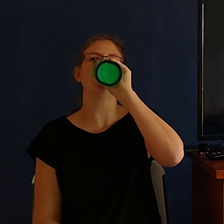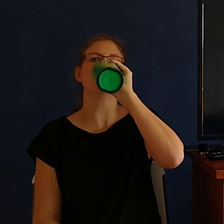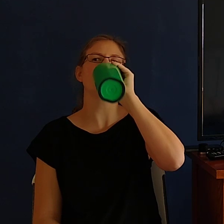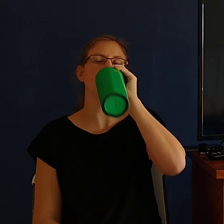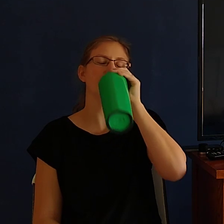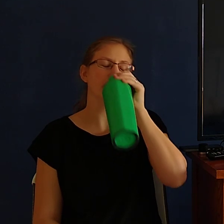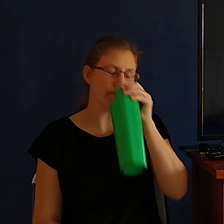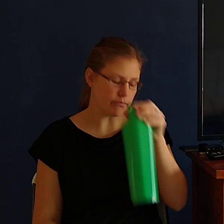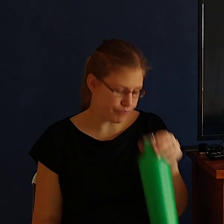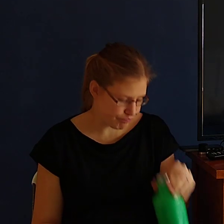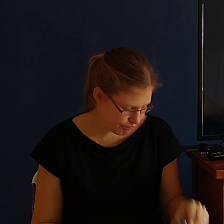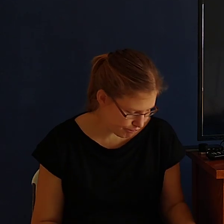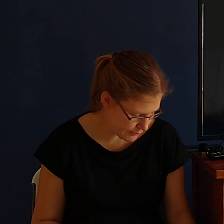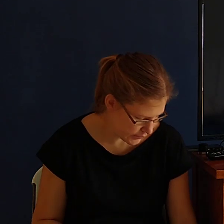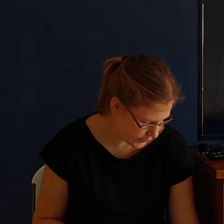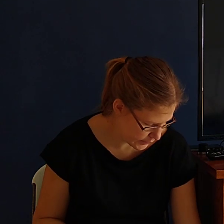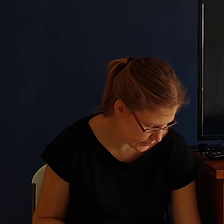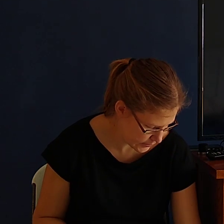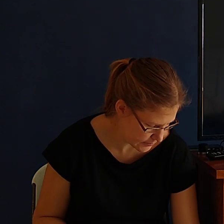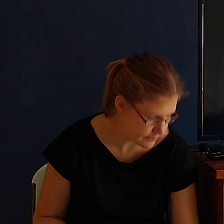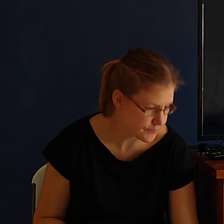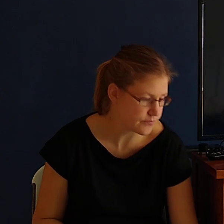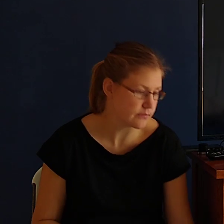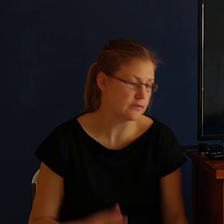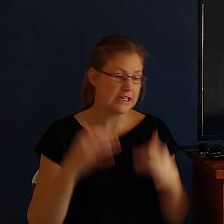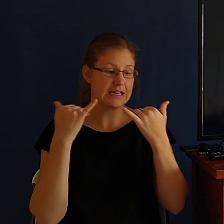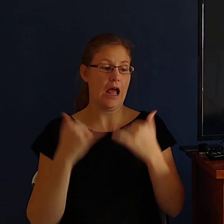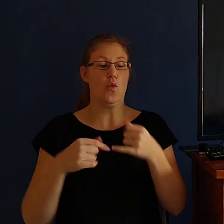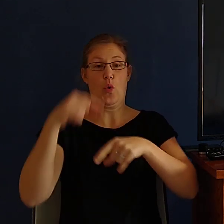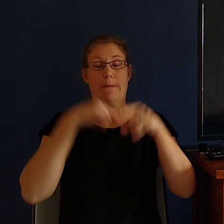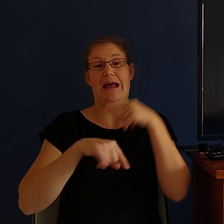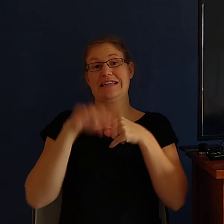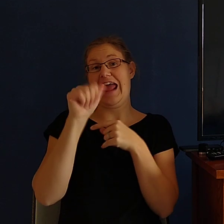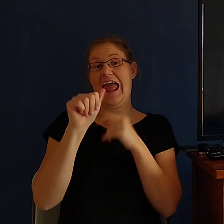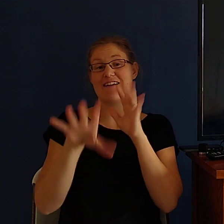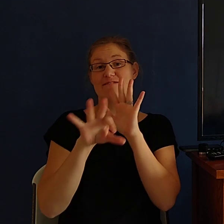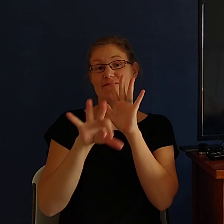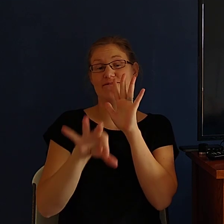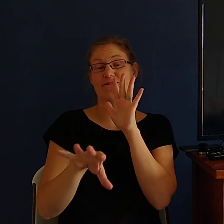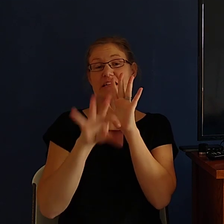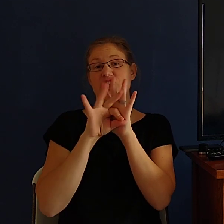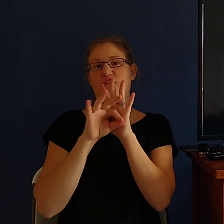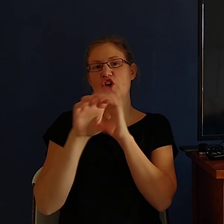to A and discover other edges that are incident to A.